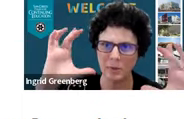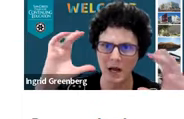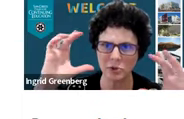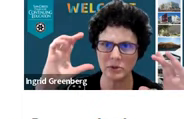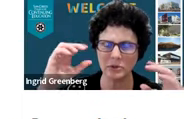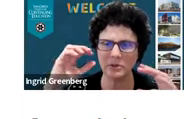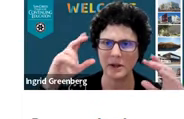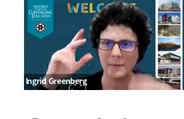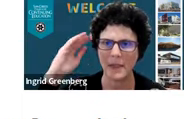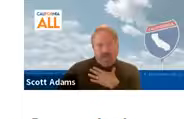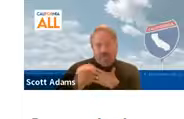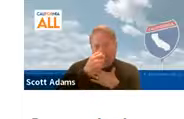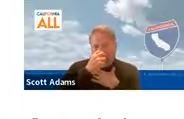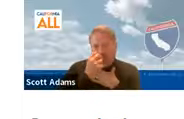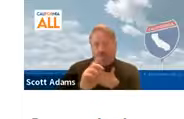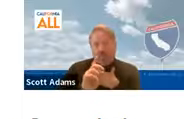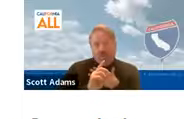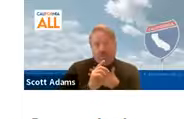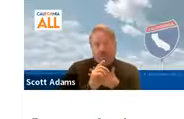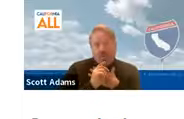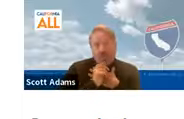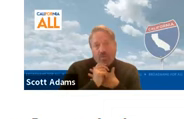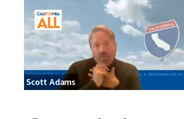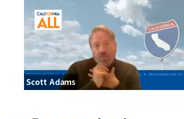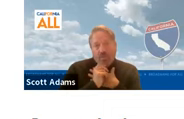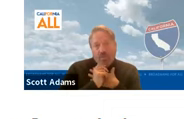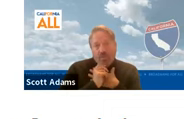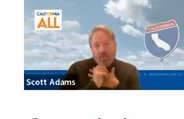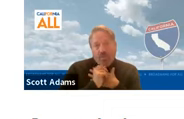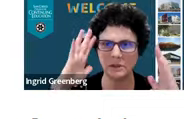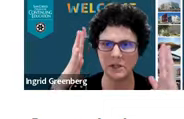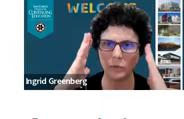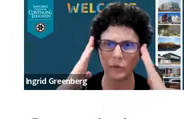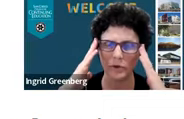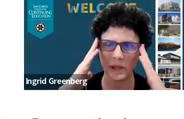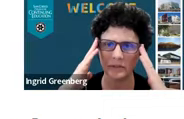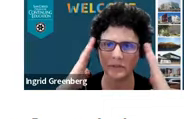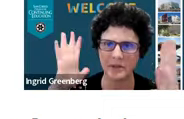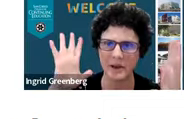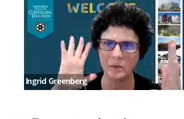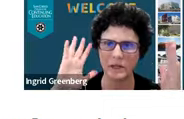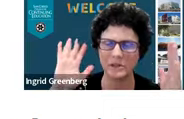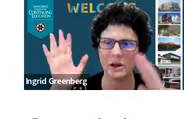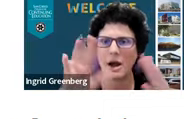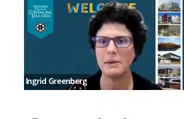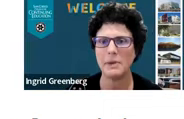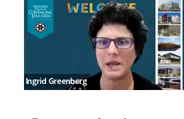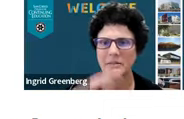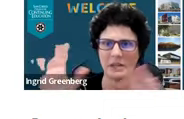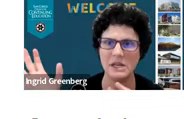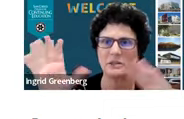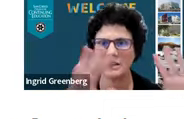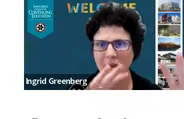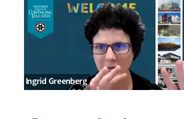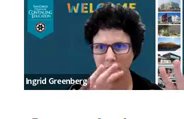these modules, Canvas pages. And we're looking for lessons that we could copy